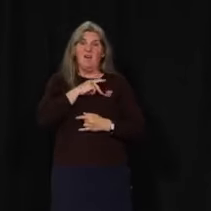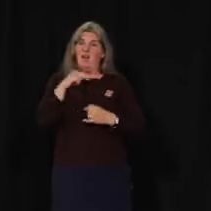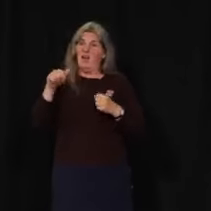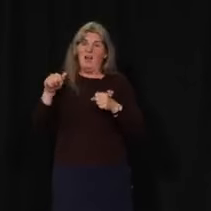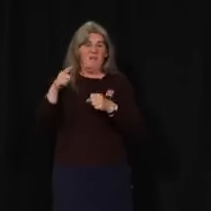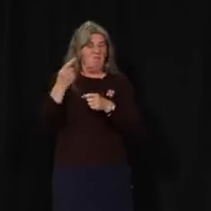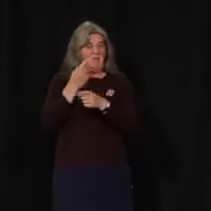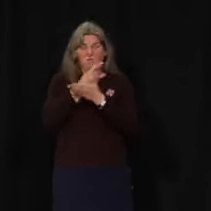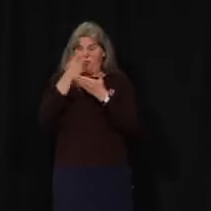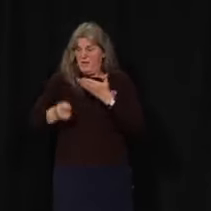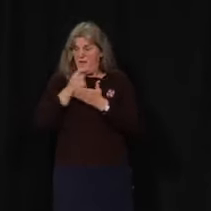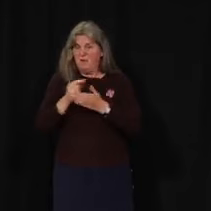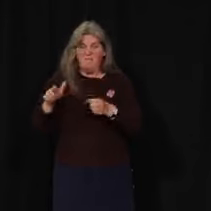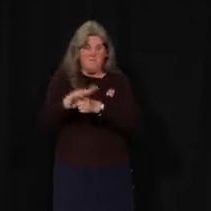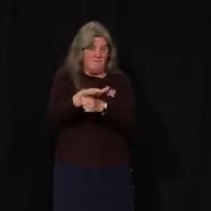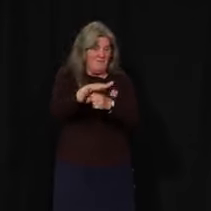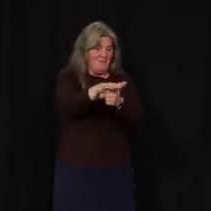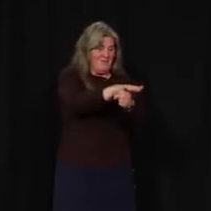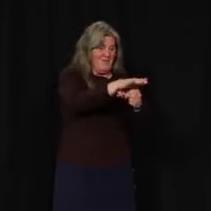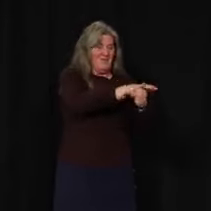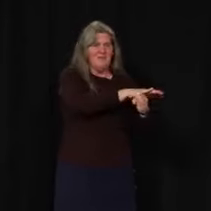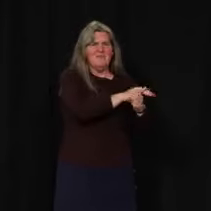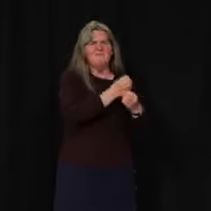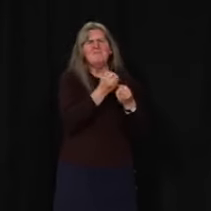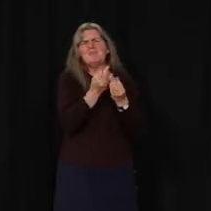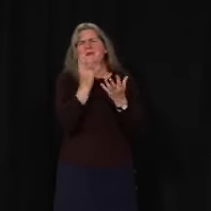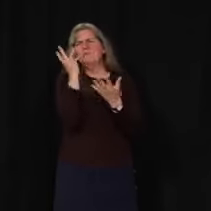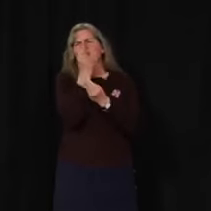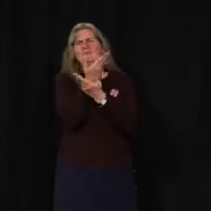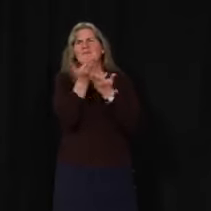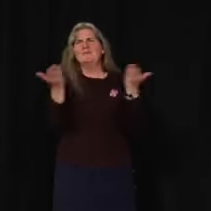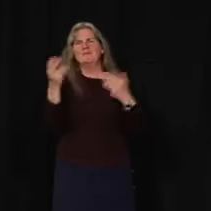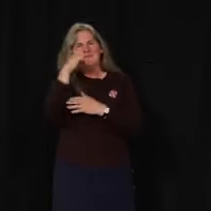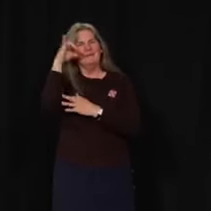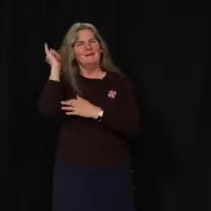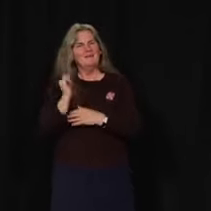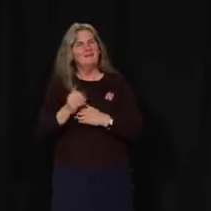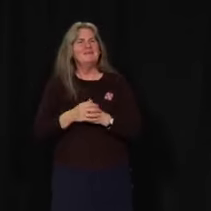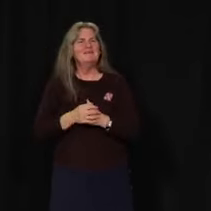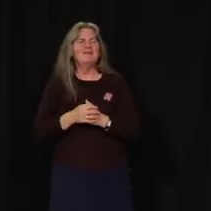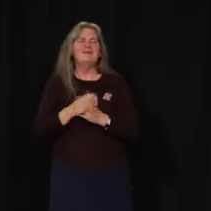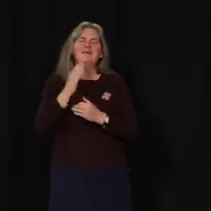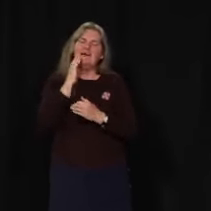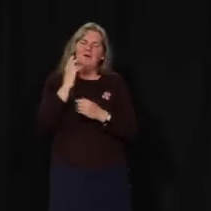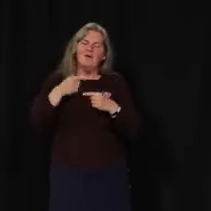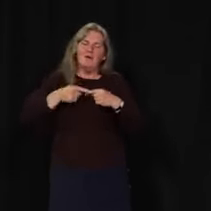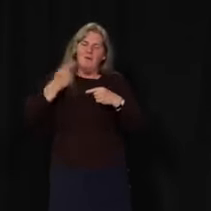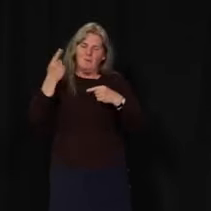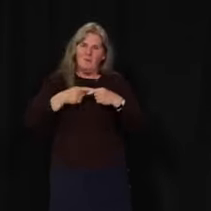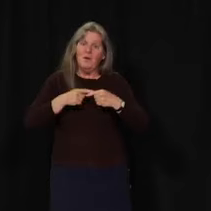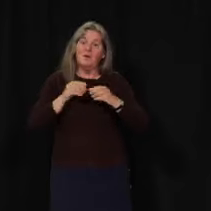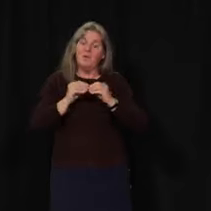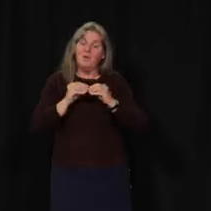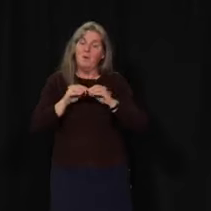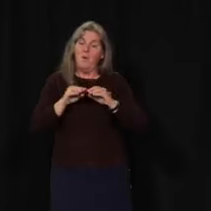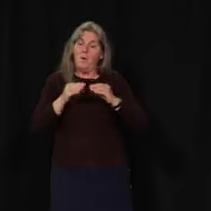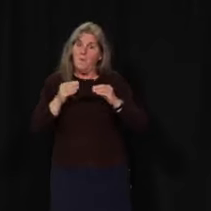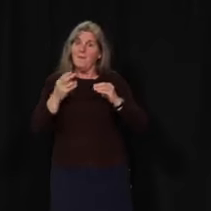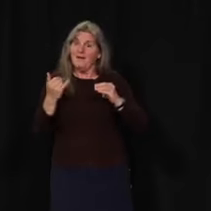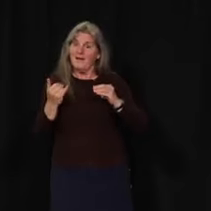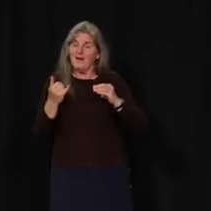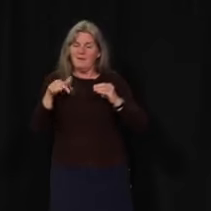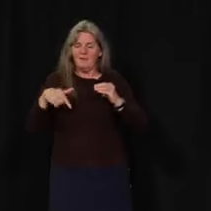since opening. There's so much to do and see in our own territory. Despite borders easing on restrictions, this is